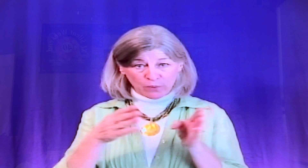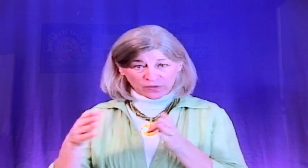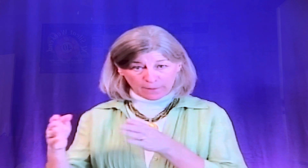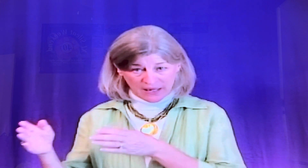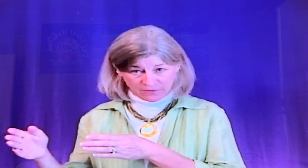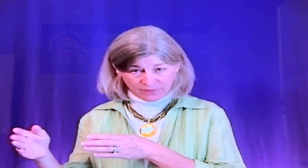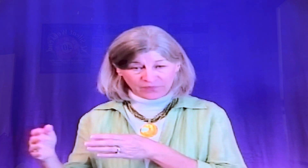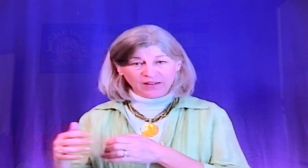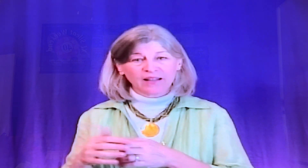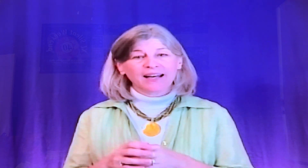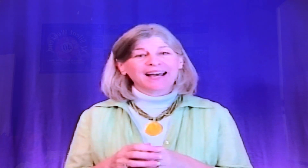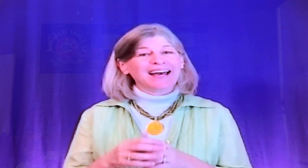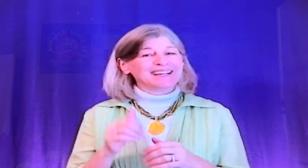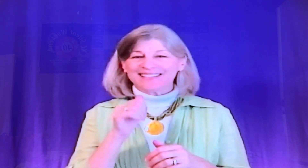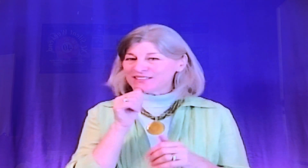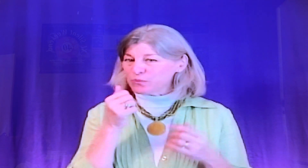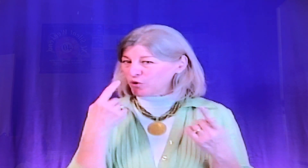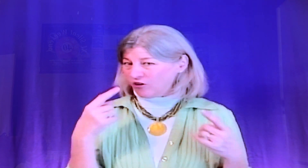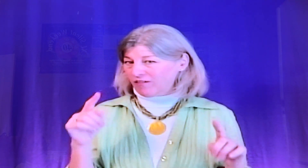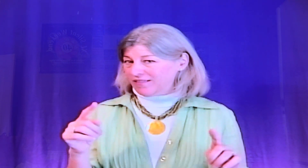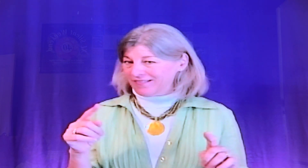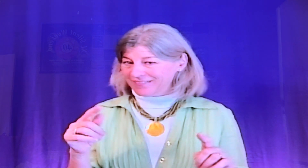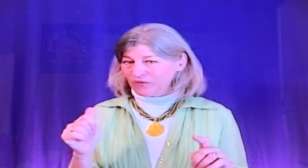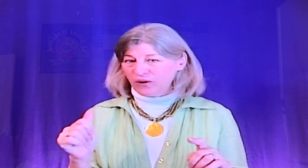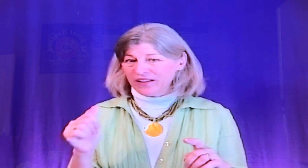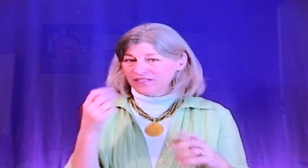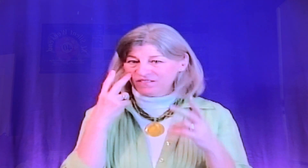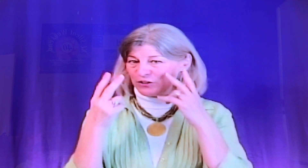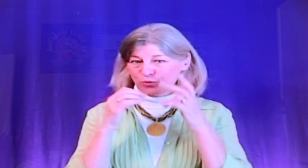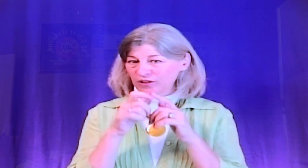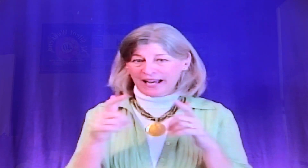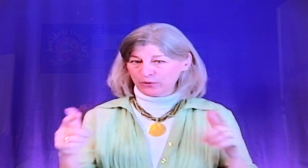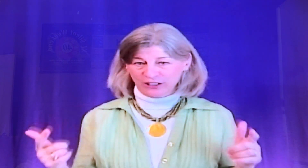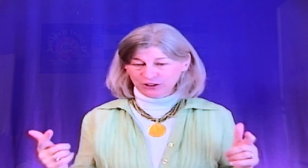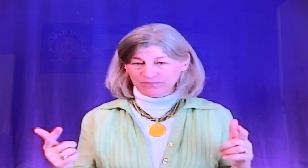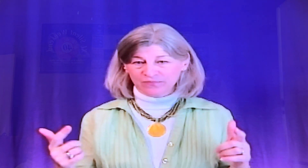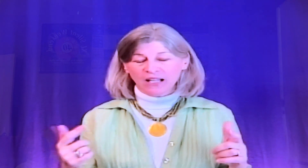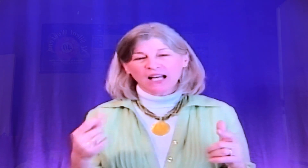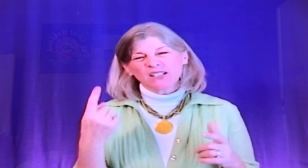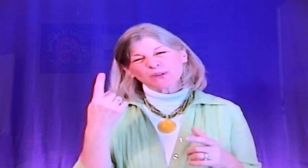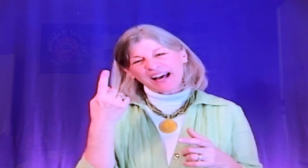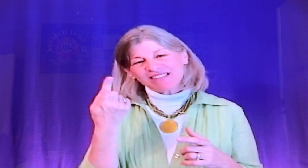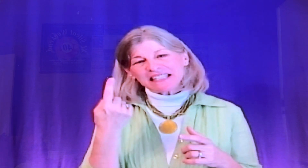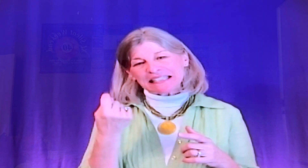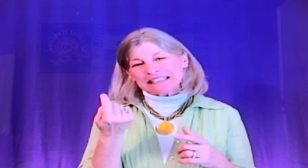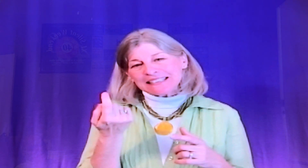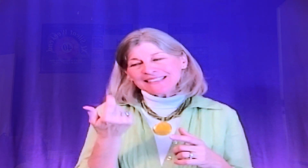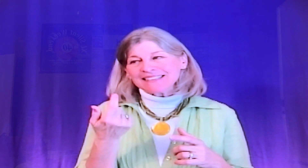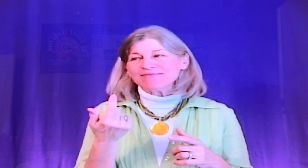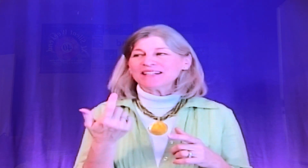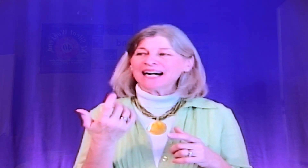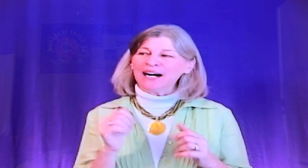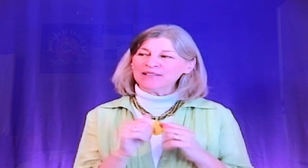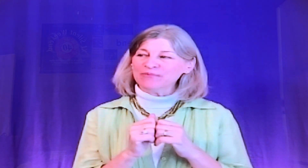them in. And it doesn't work with visual language. I have a little